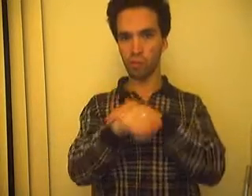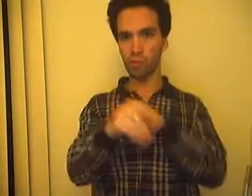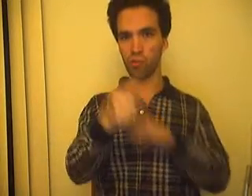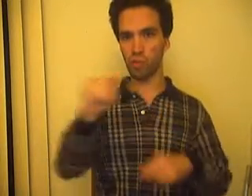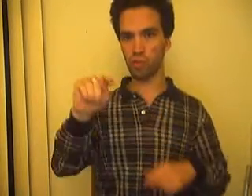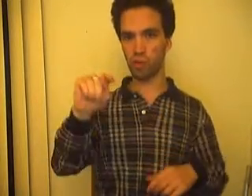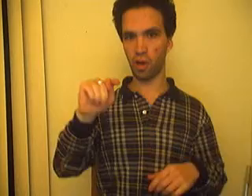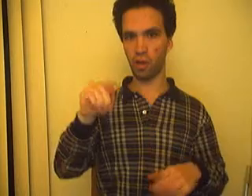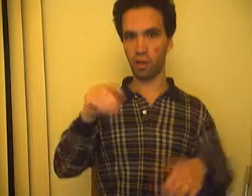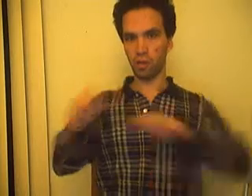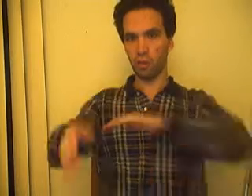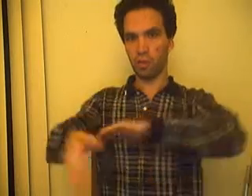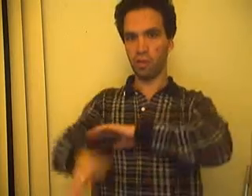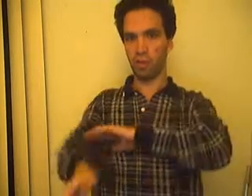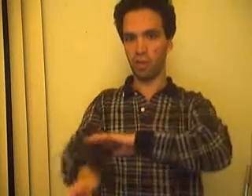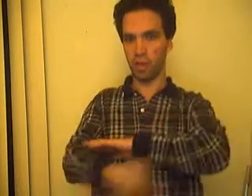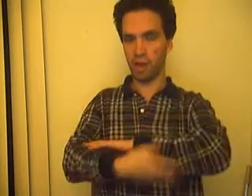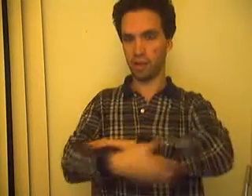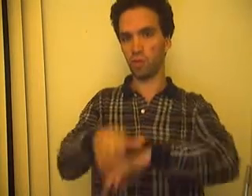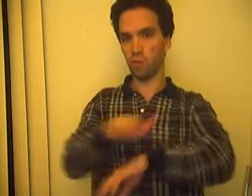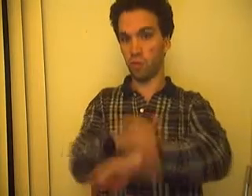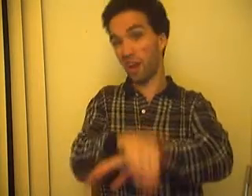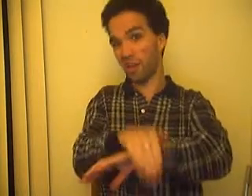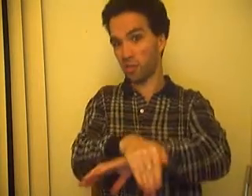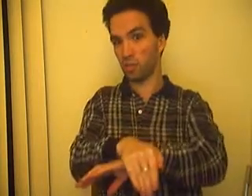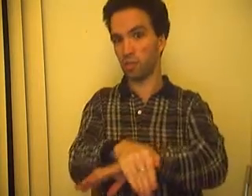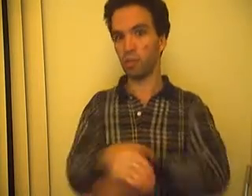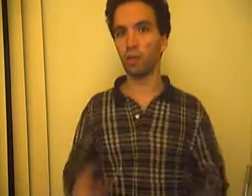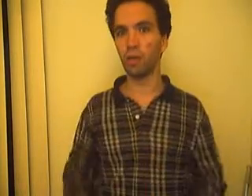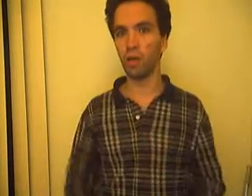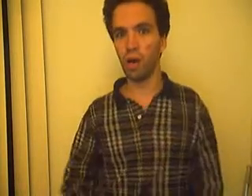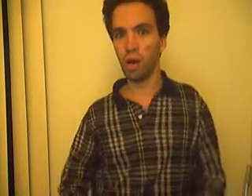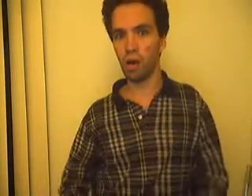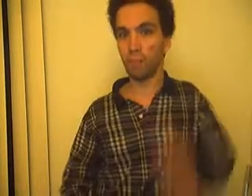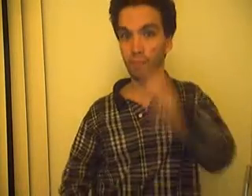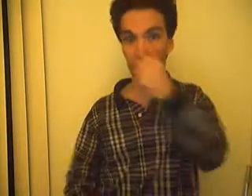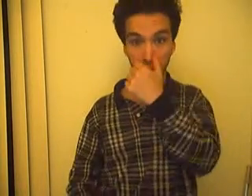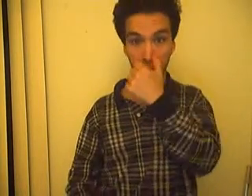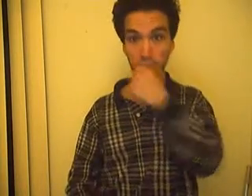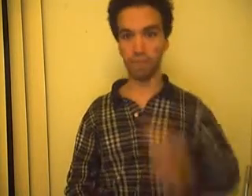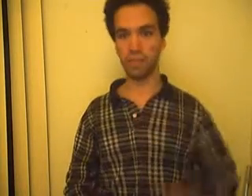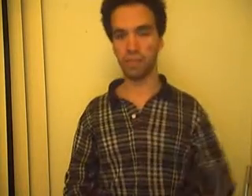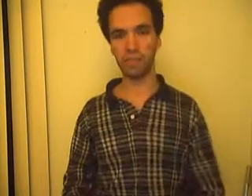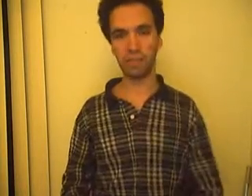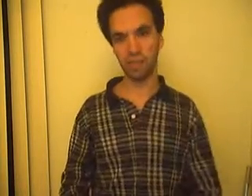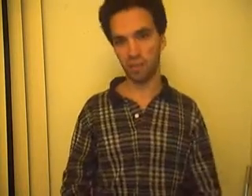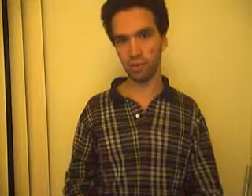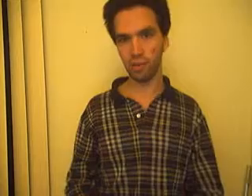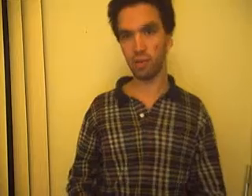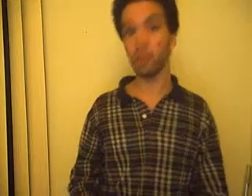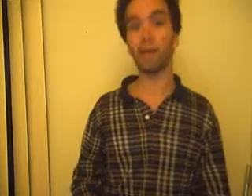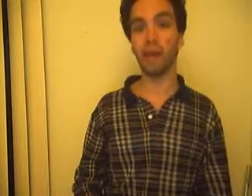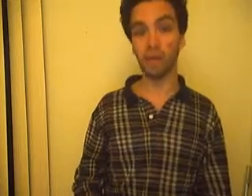through the night, or night. Again, that's C. In